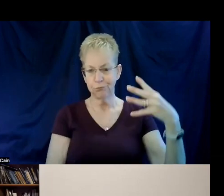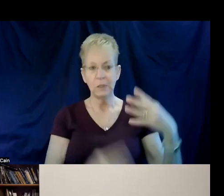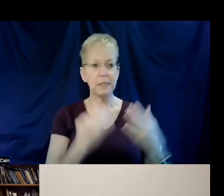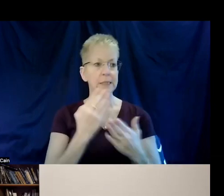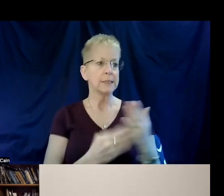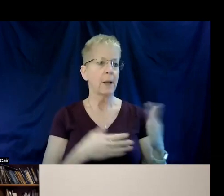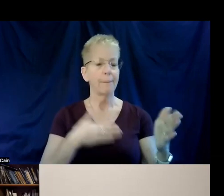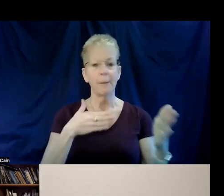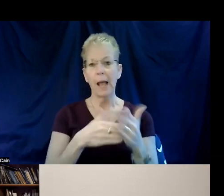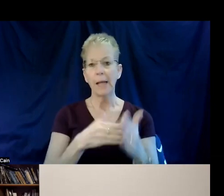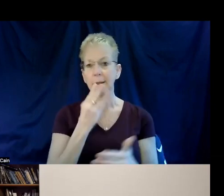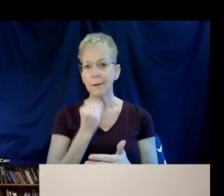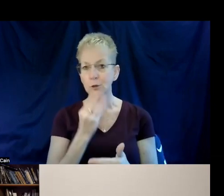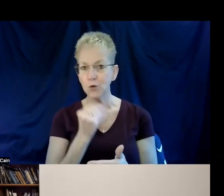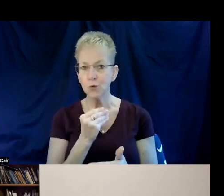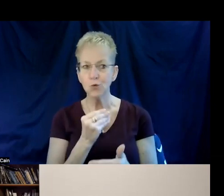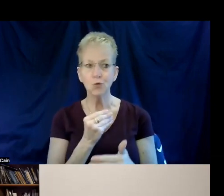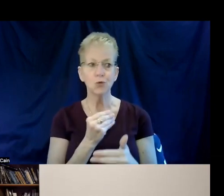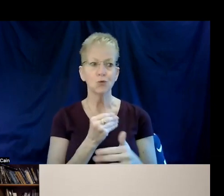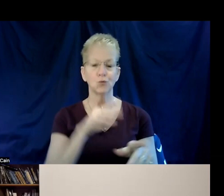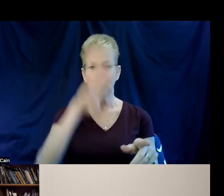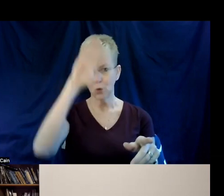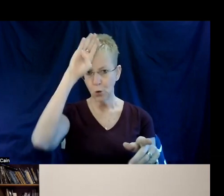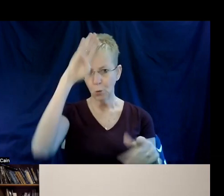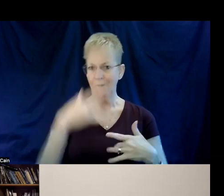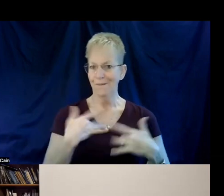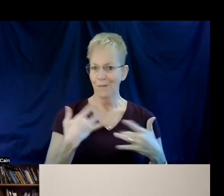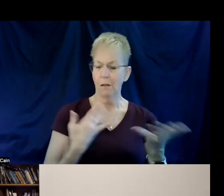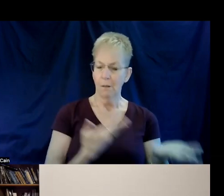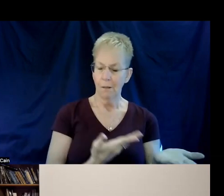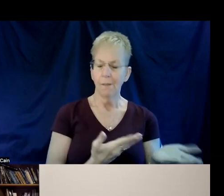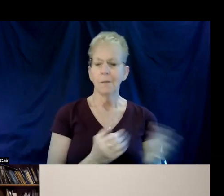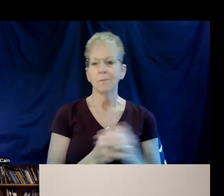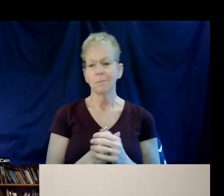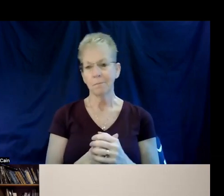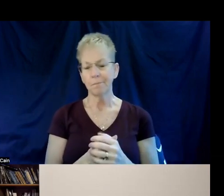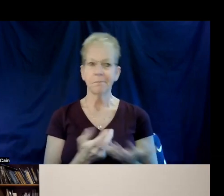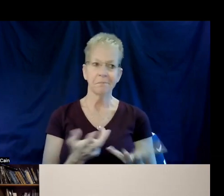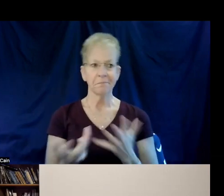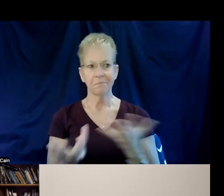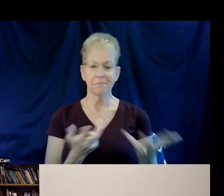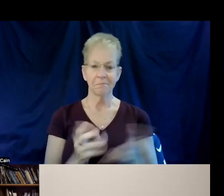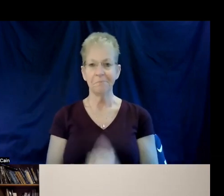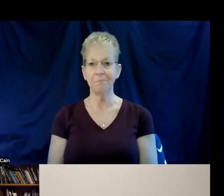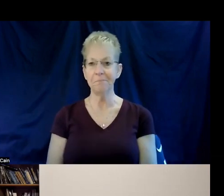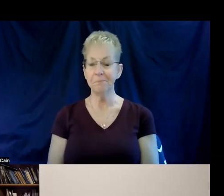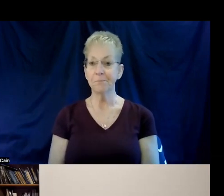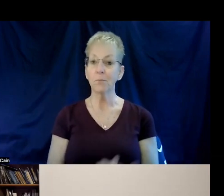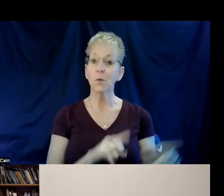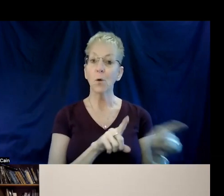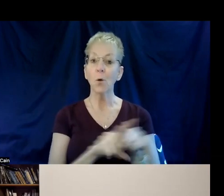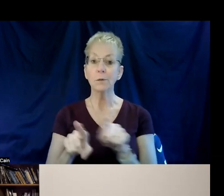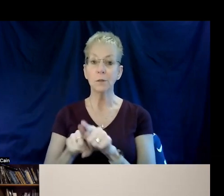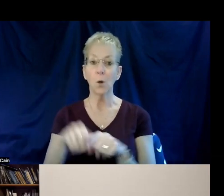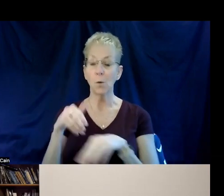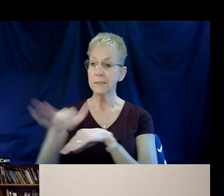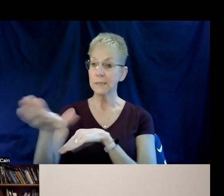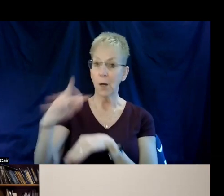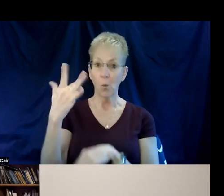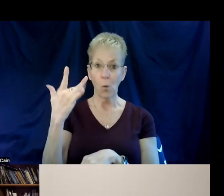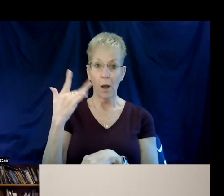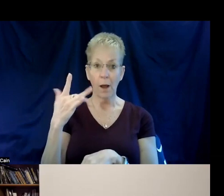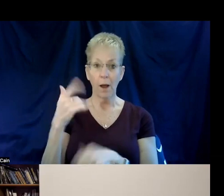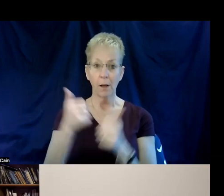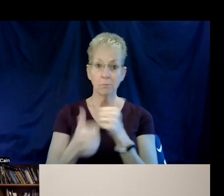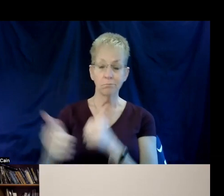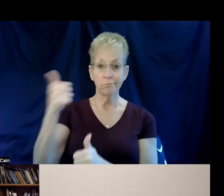anti-Semitic energy in Cuba that kind of worked against them, but also because the head of